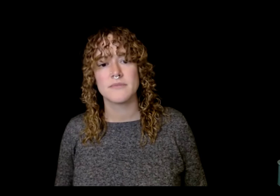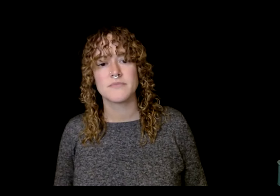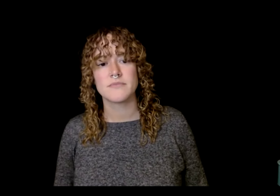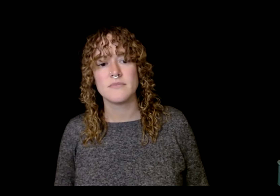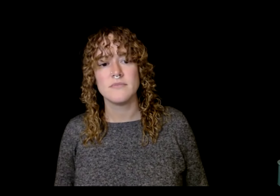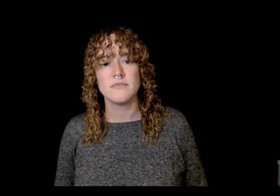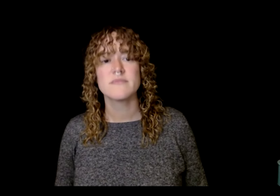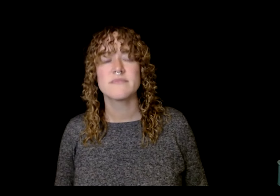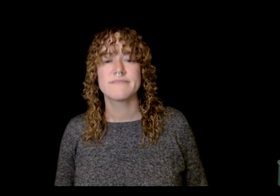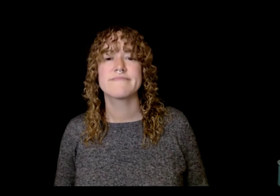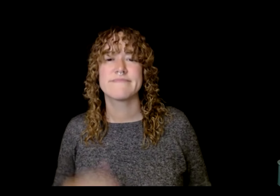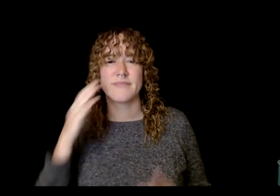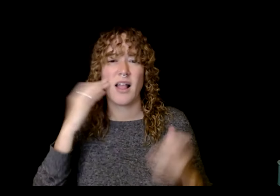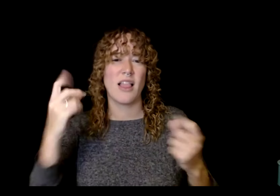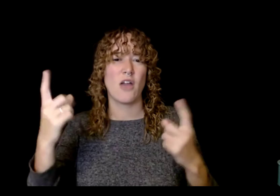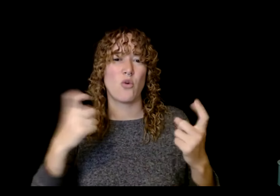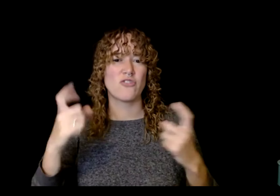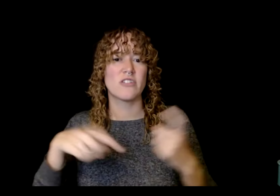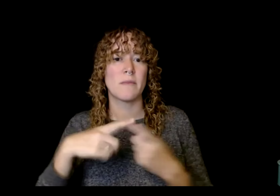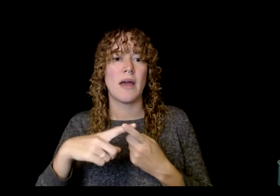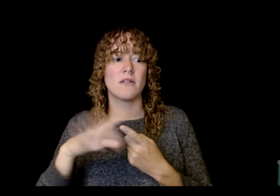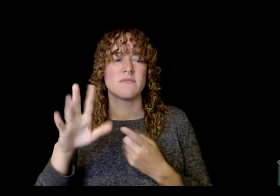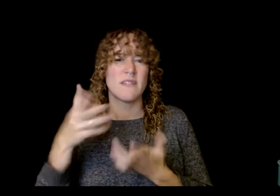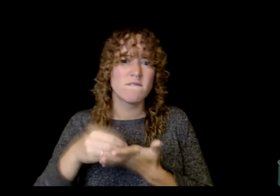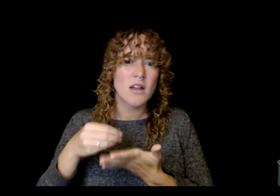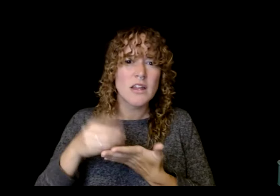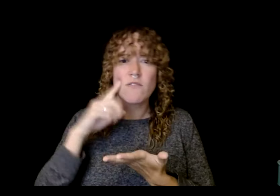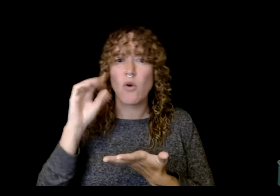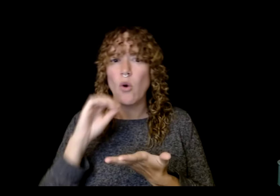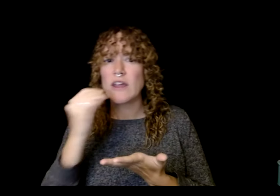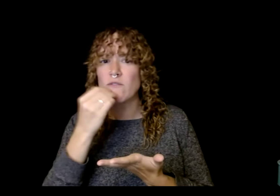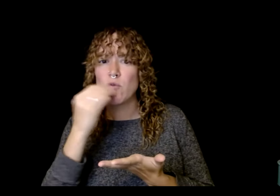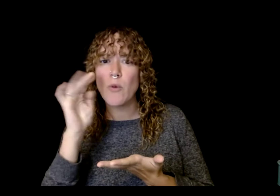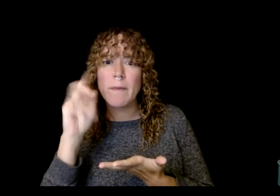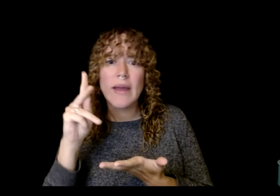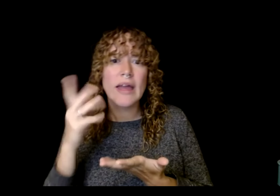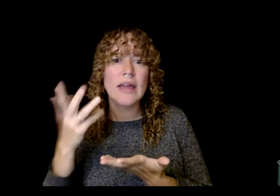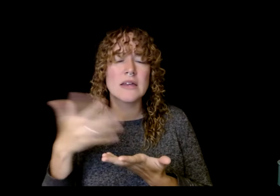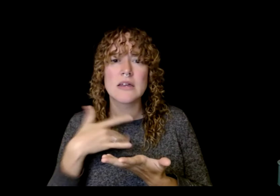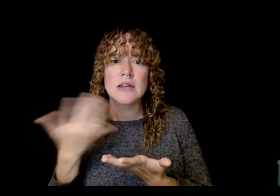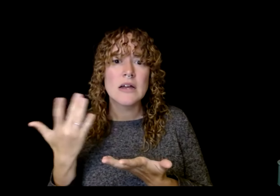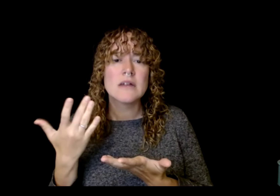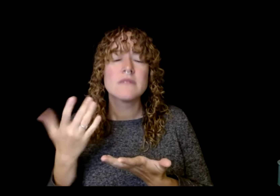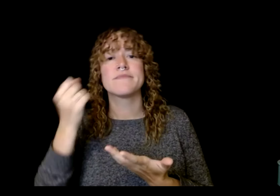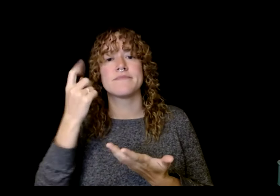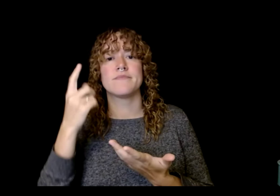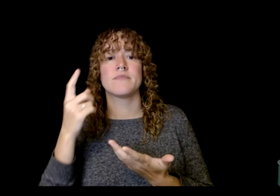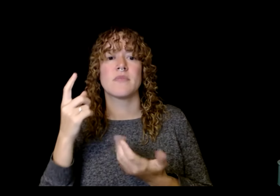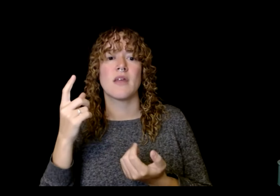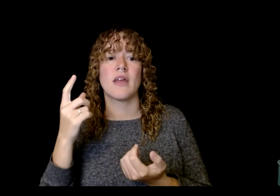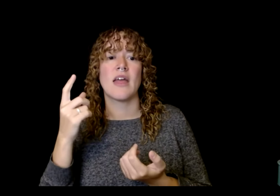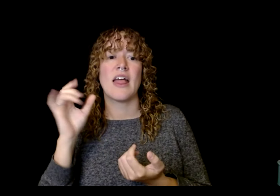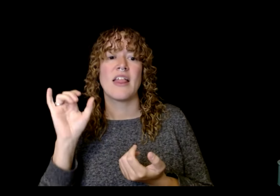of questions about the funding source to the Oregon Food Bank. And the challenge with that is that because that funding is